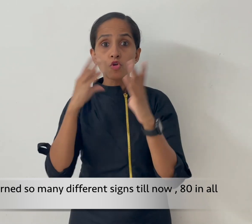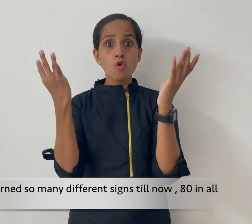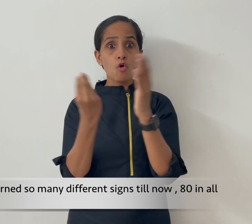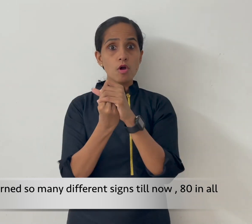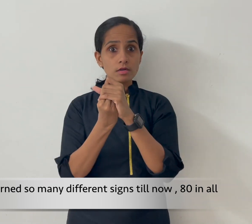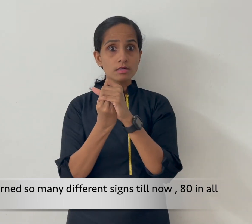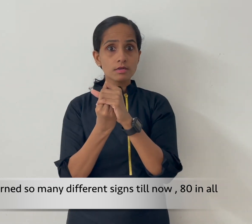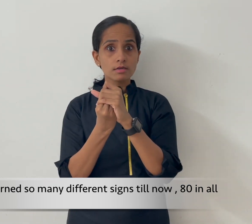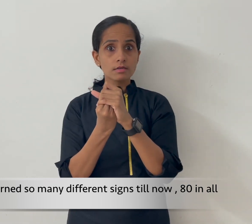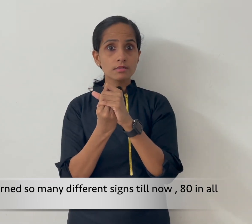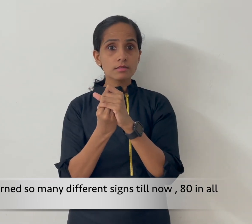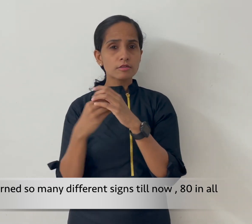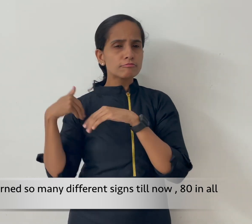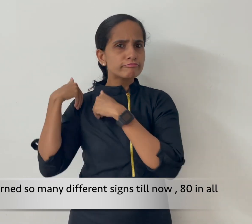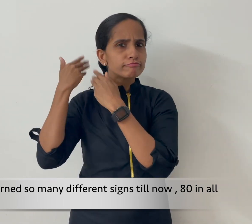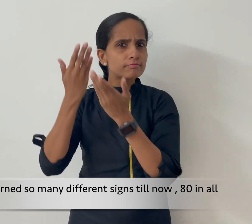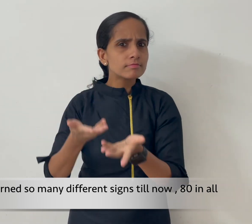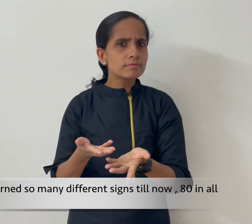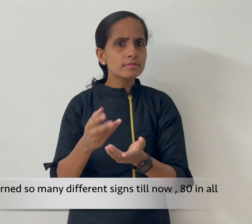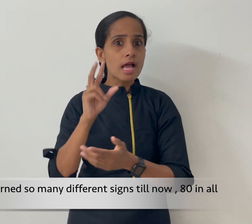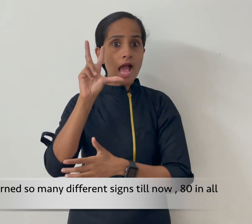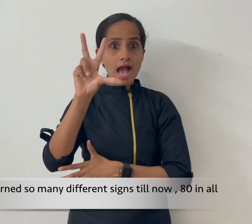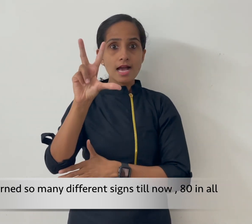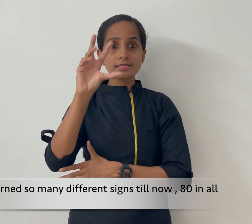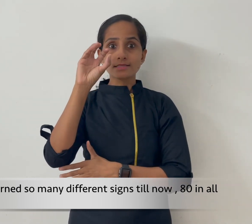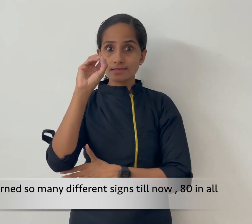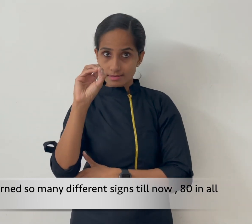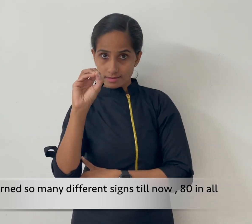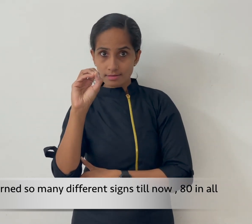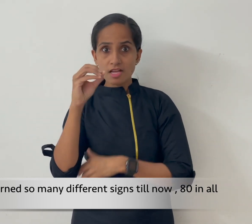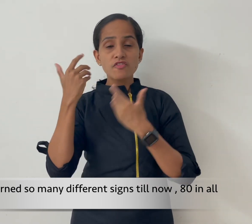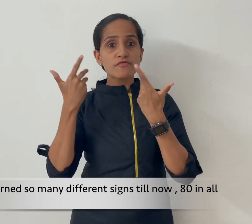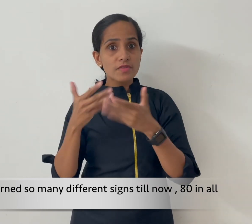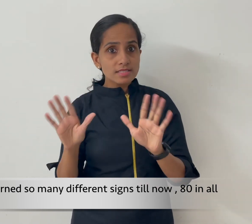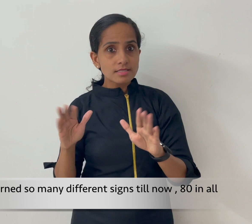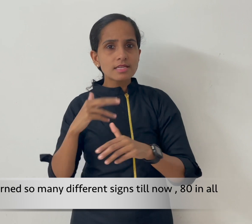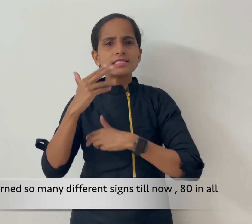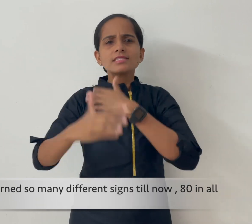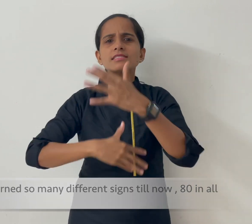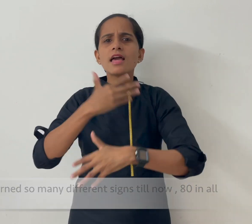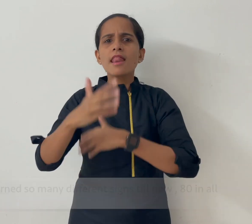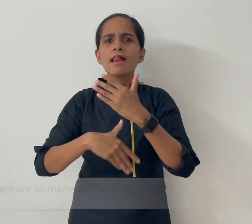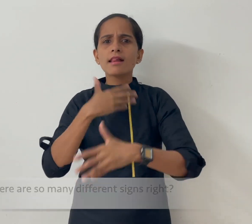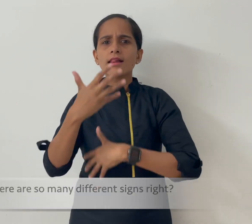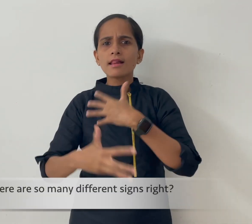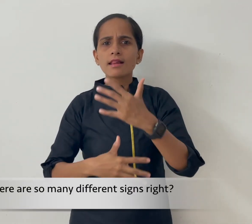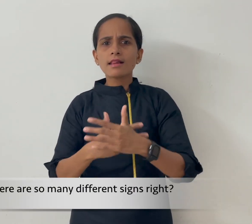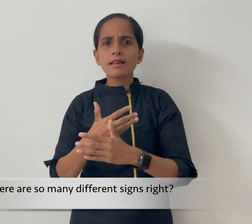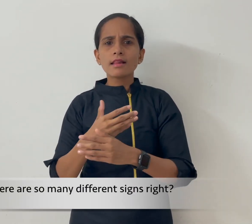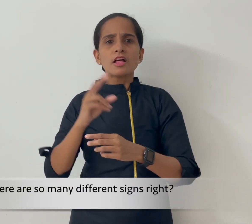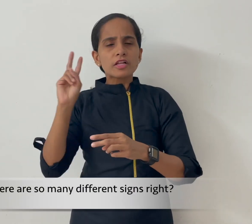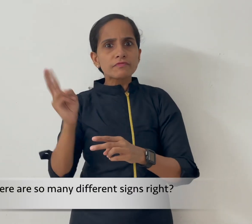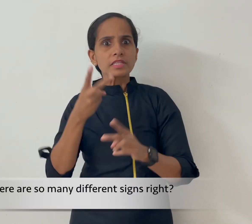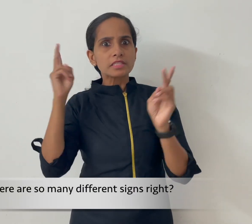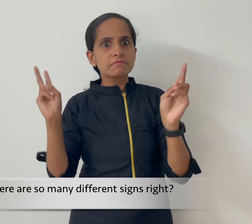now, 80 in all. There were so many different signs, right?